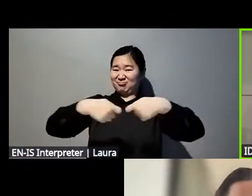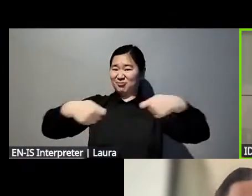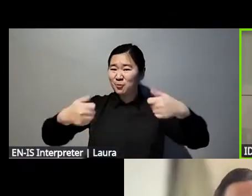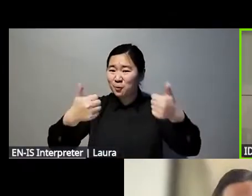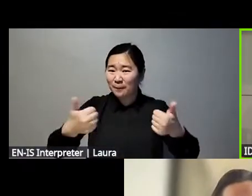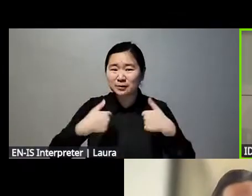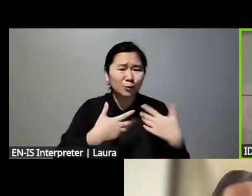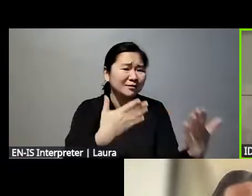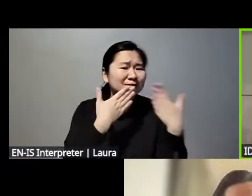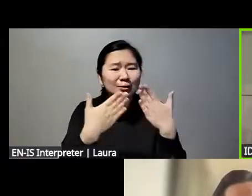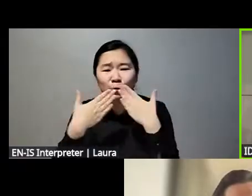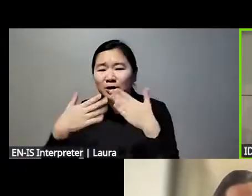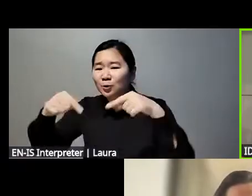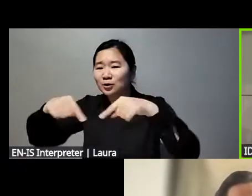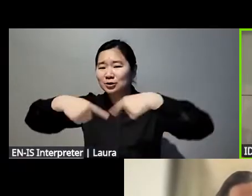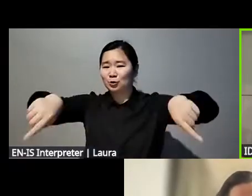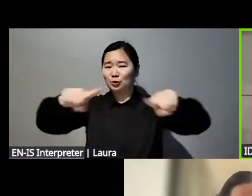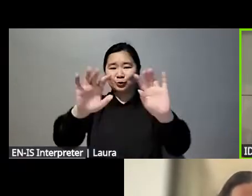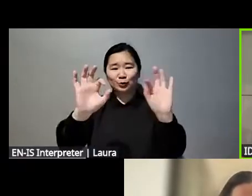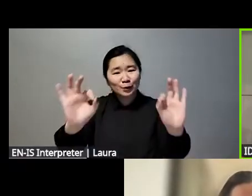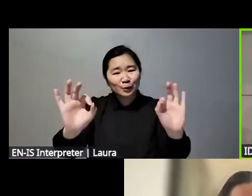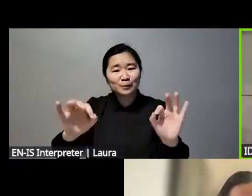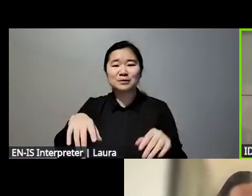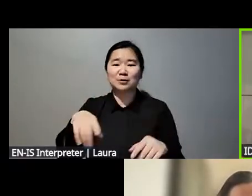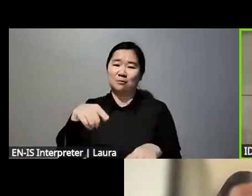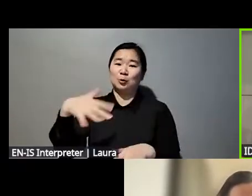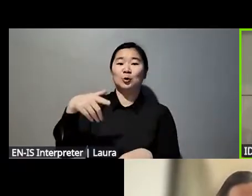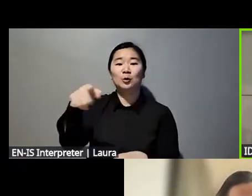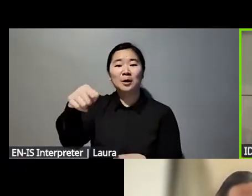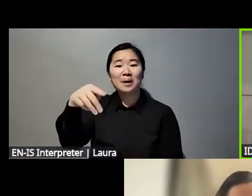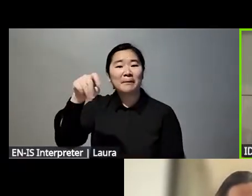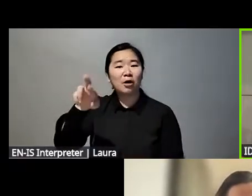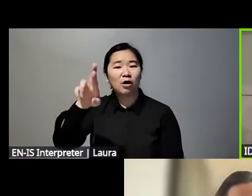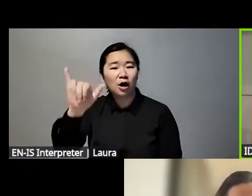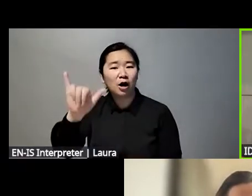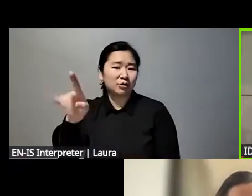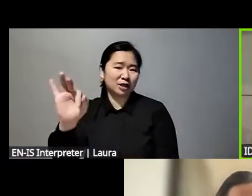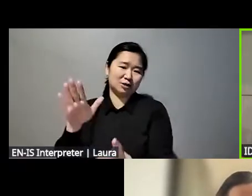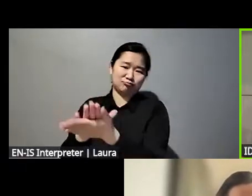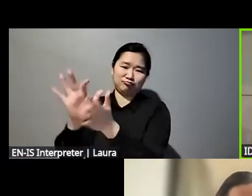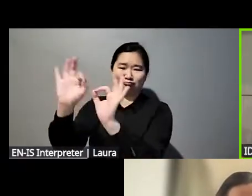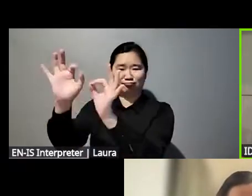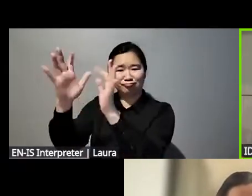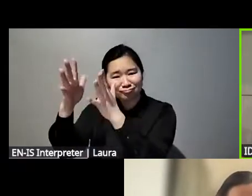build the direction for our work. So thank you, Mary, for that. And thanks everyone for coming.